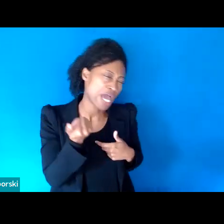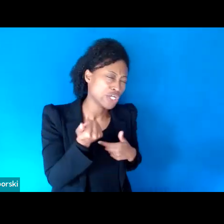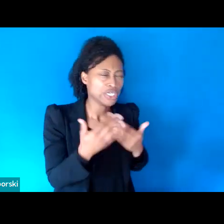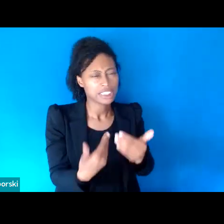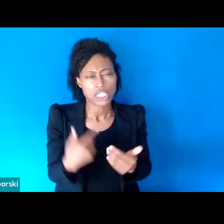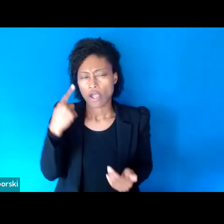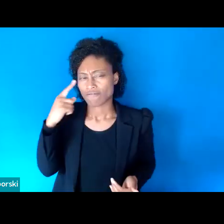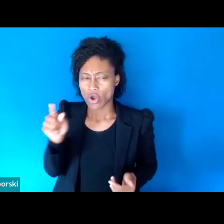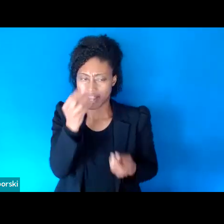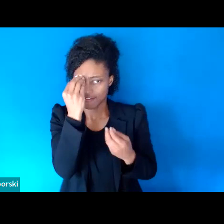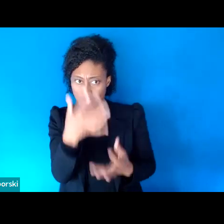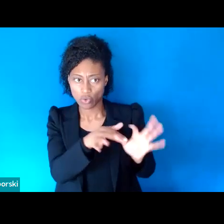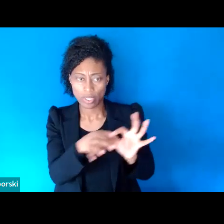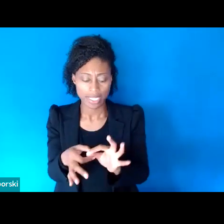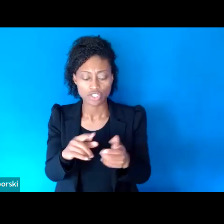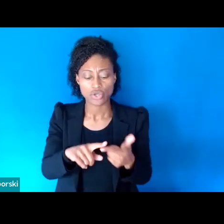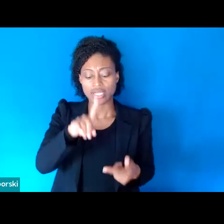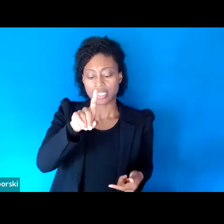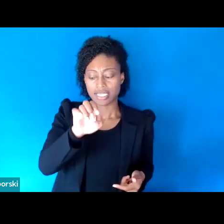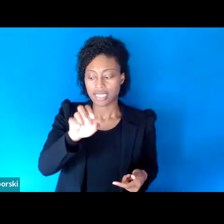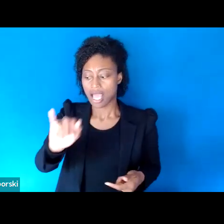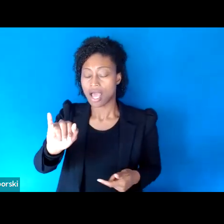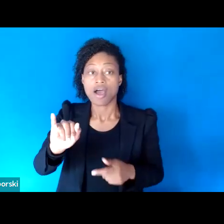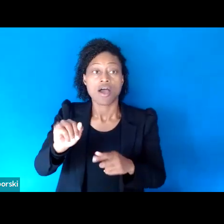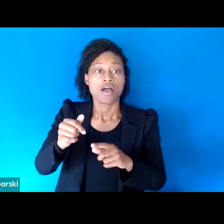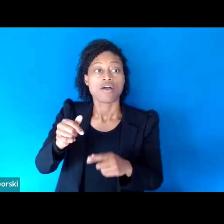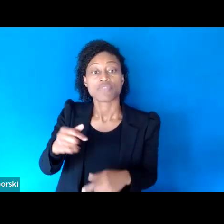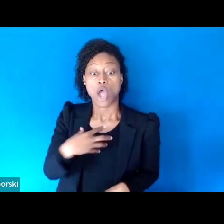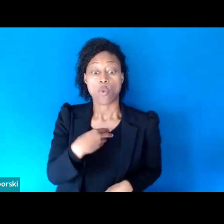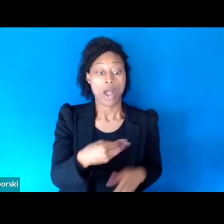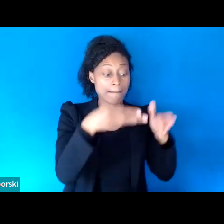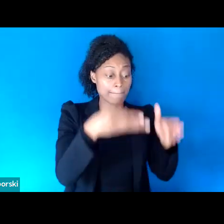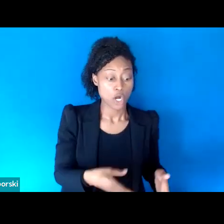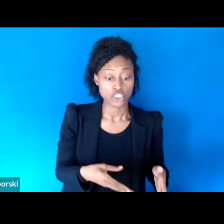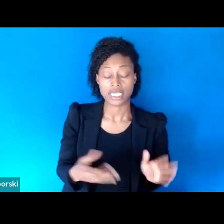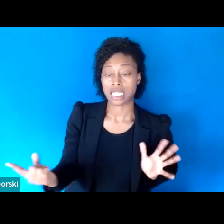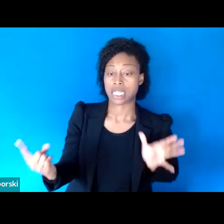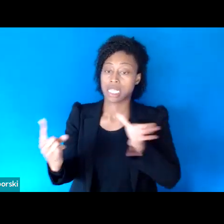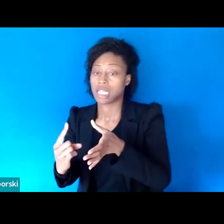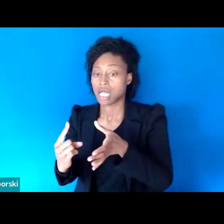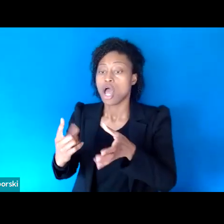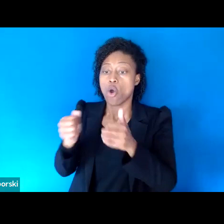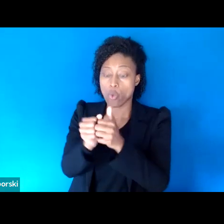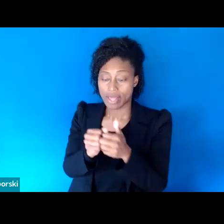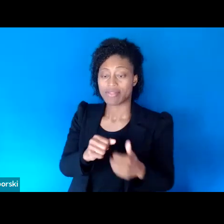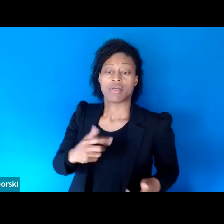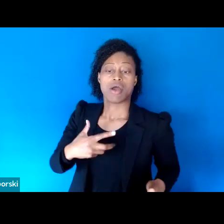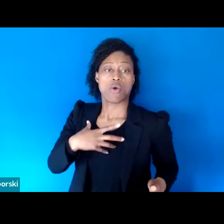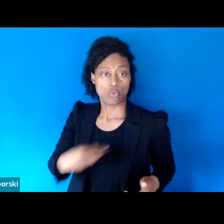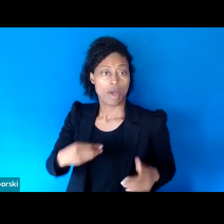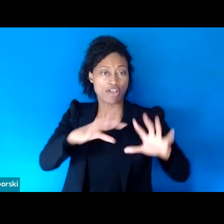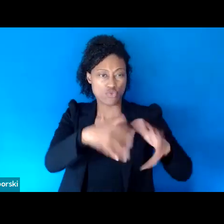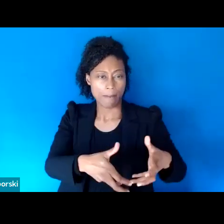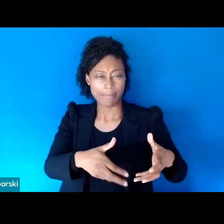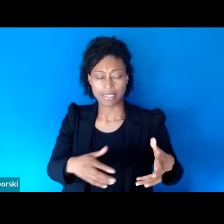for information about DEI to come from a white person to a white group because they can ask questions without offending anybody. That